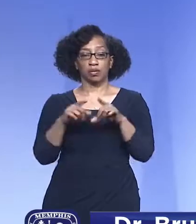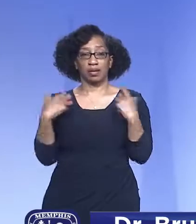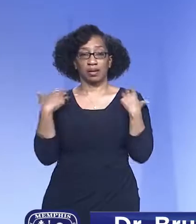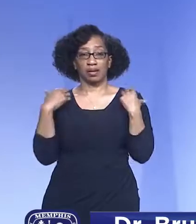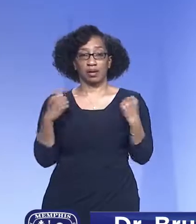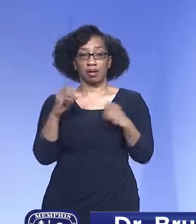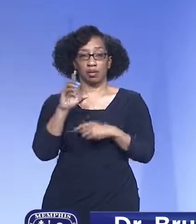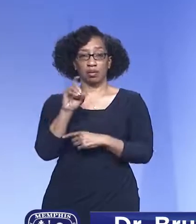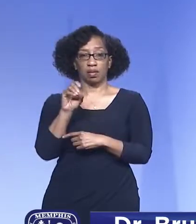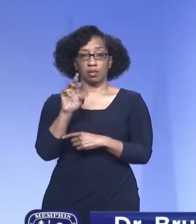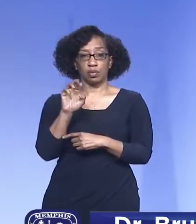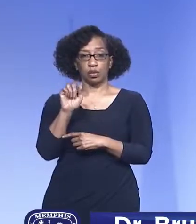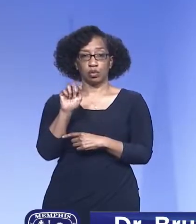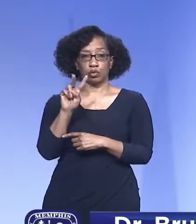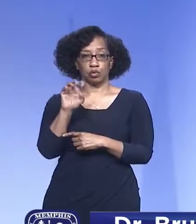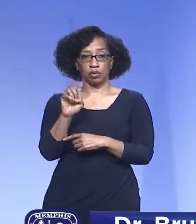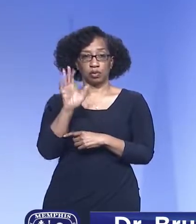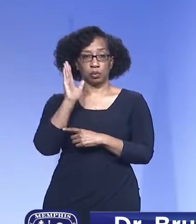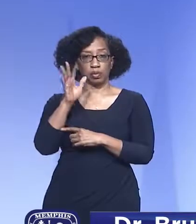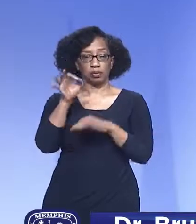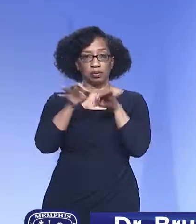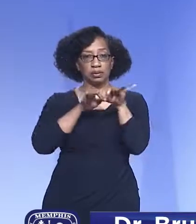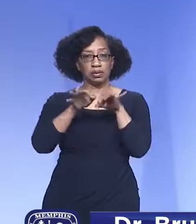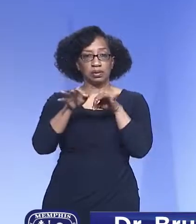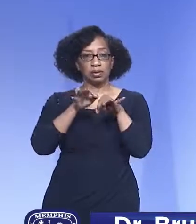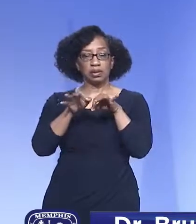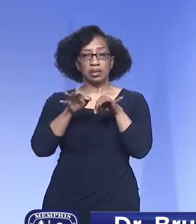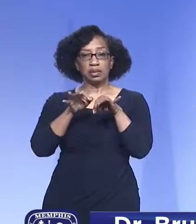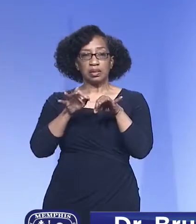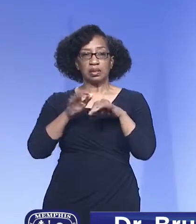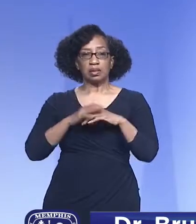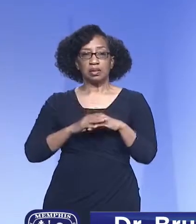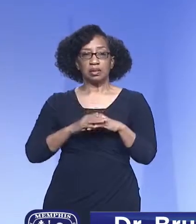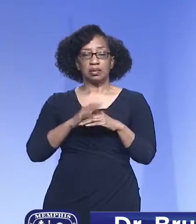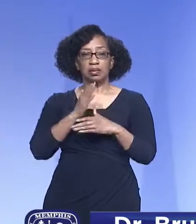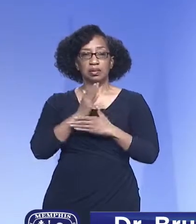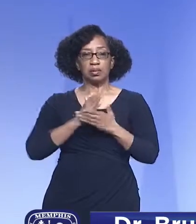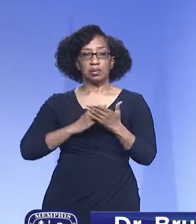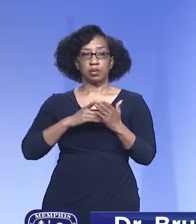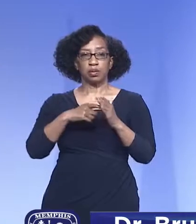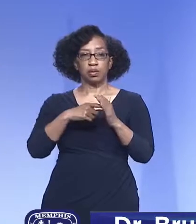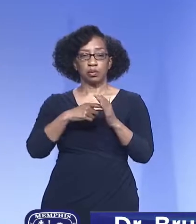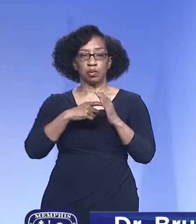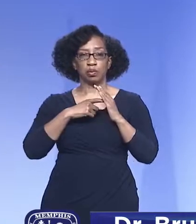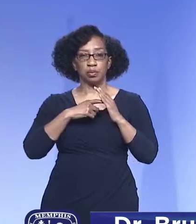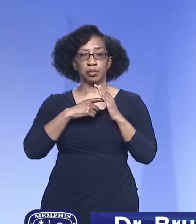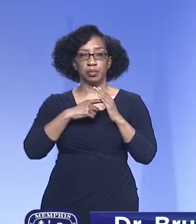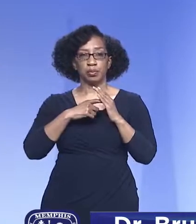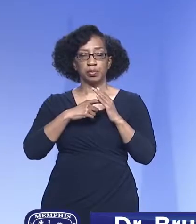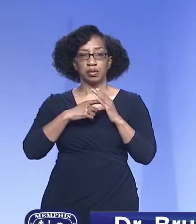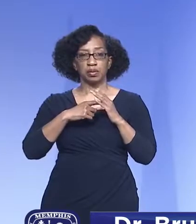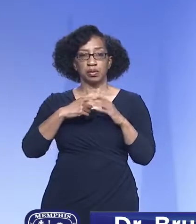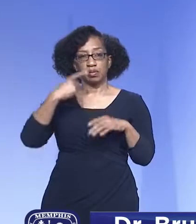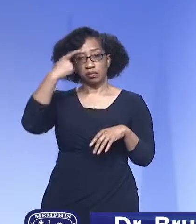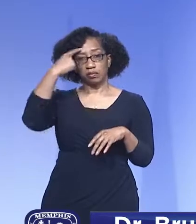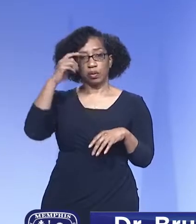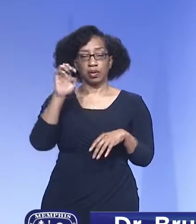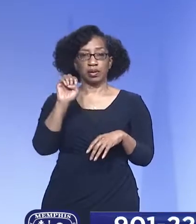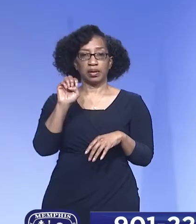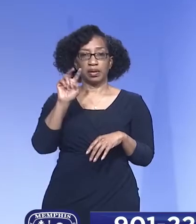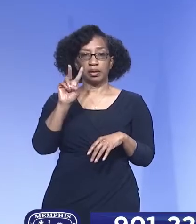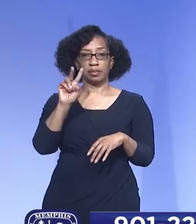the issue of the upcoming evictions and some of the requirements that leasers must